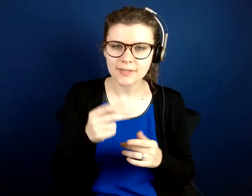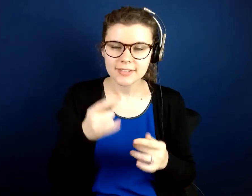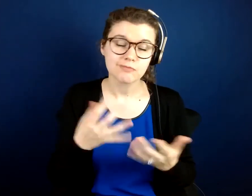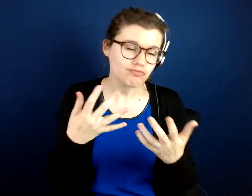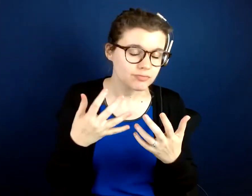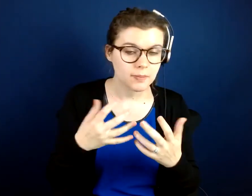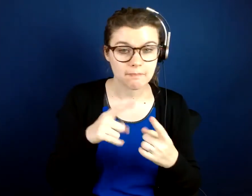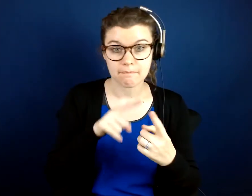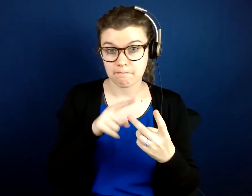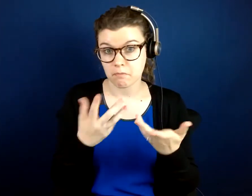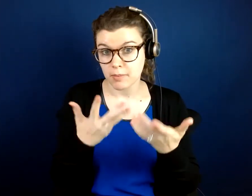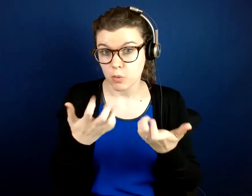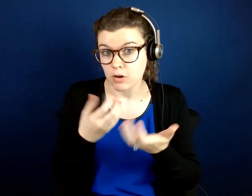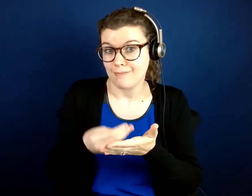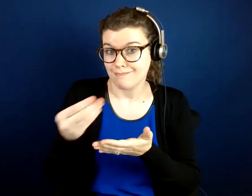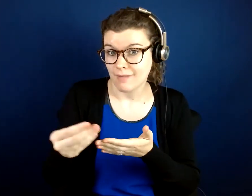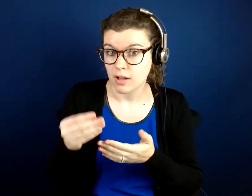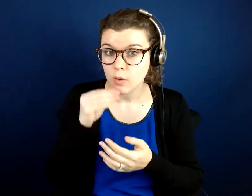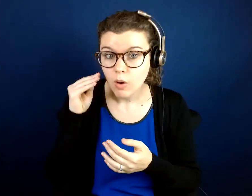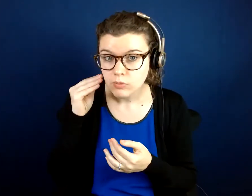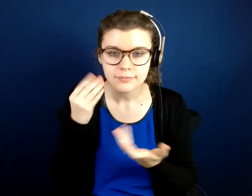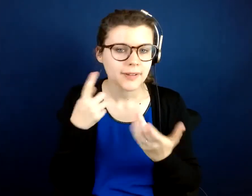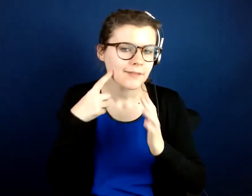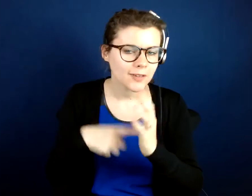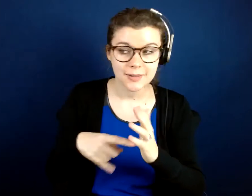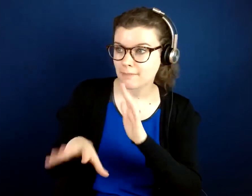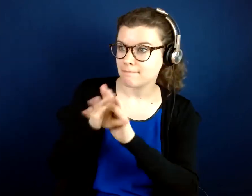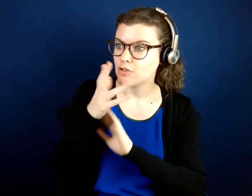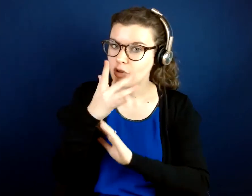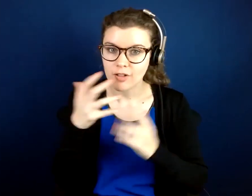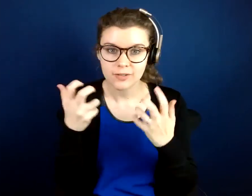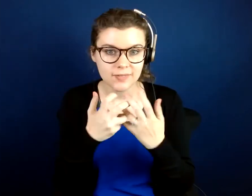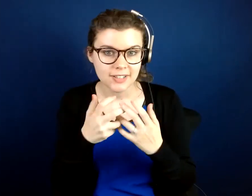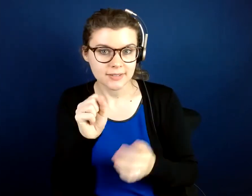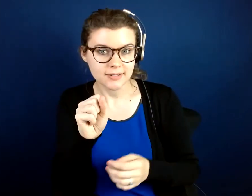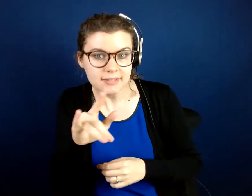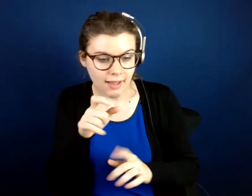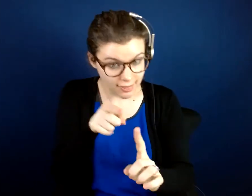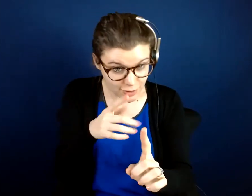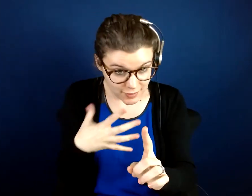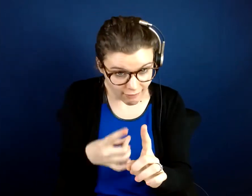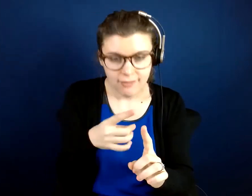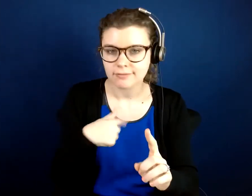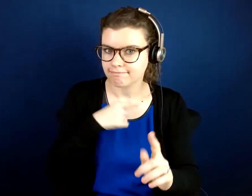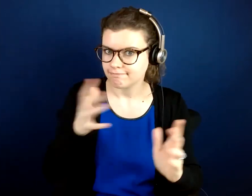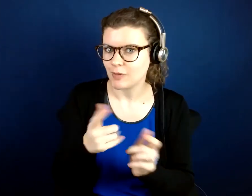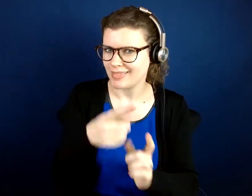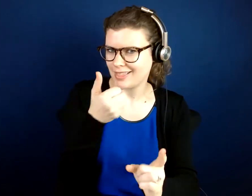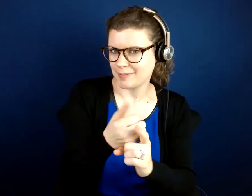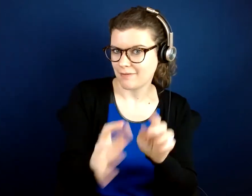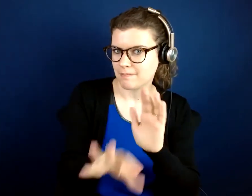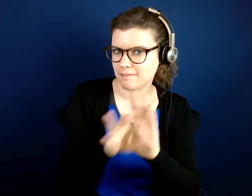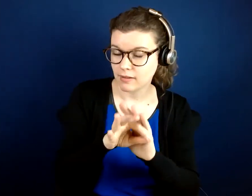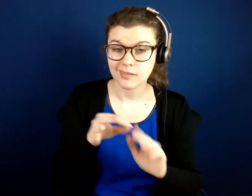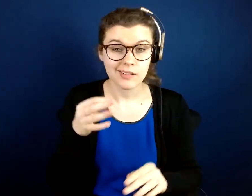home buying, such as choosing their own colors that they want for their home, the styles, things of that nature. You have to remember this is the